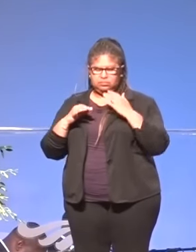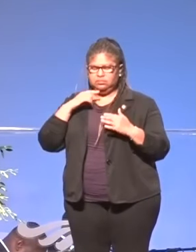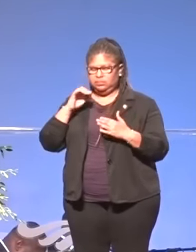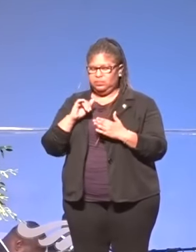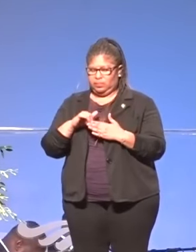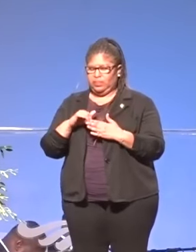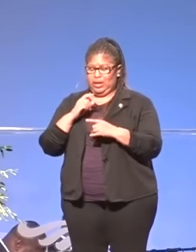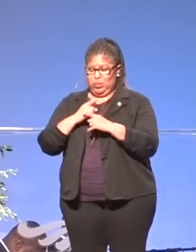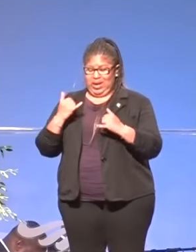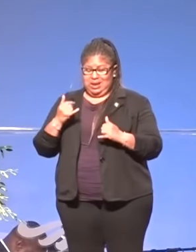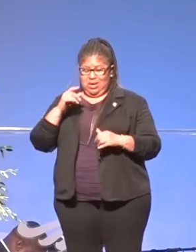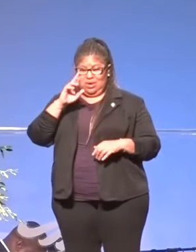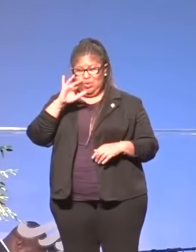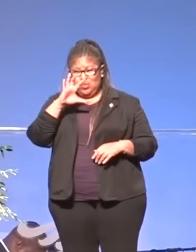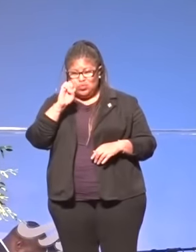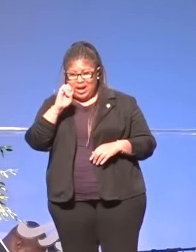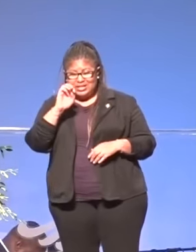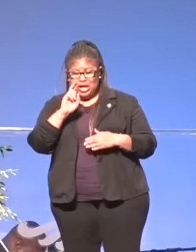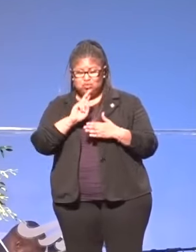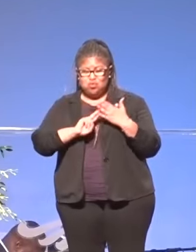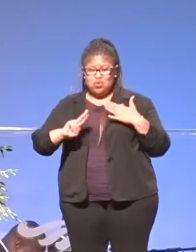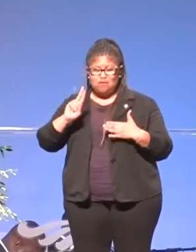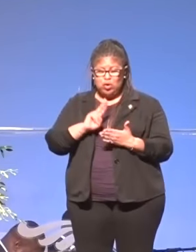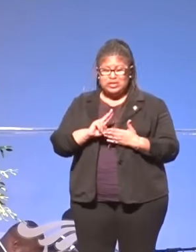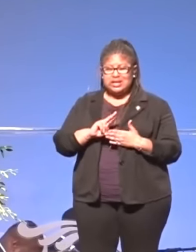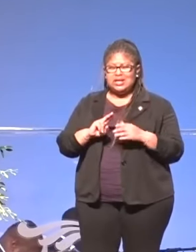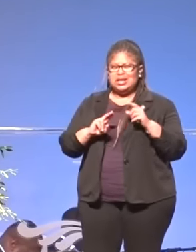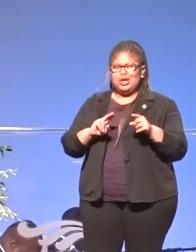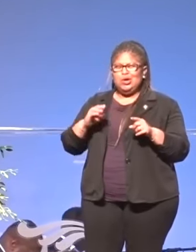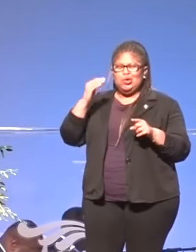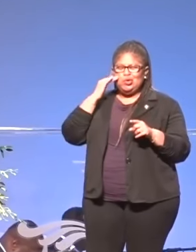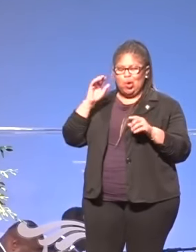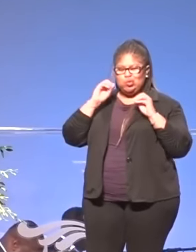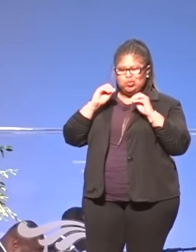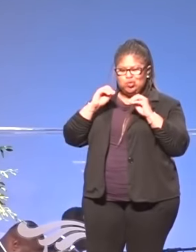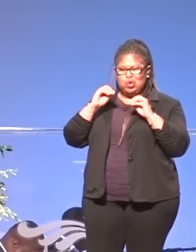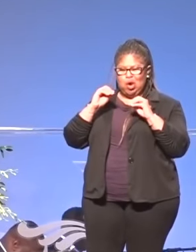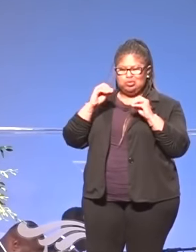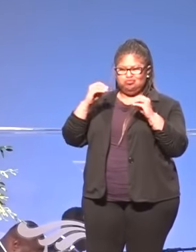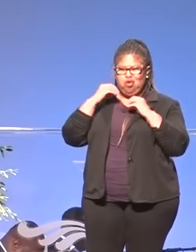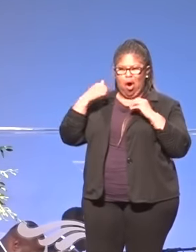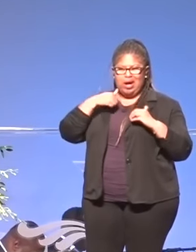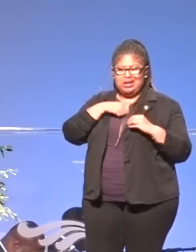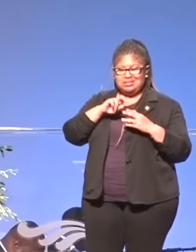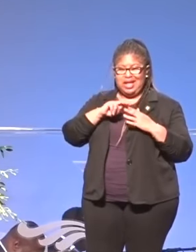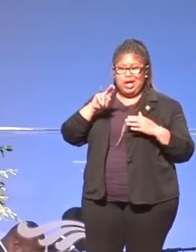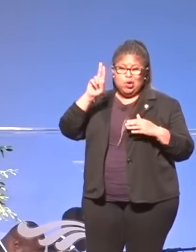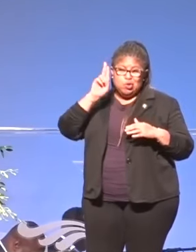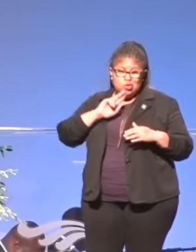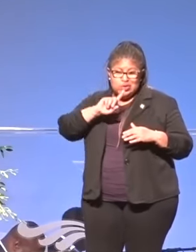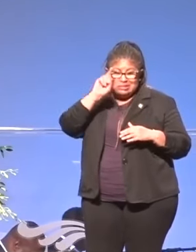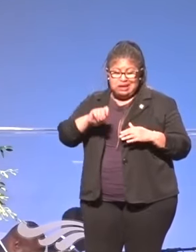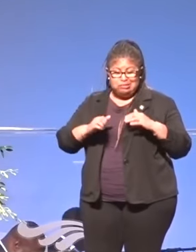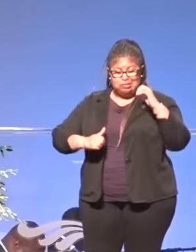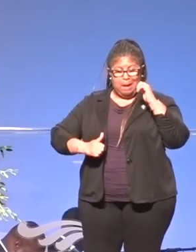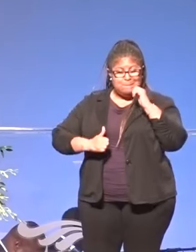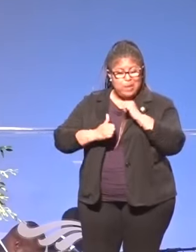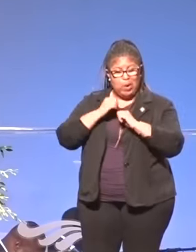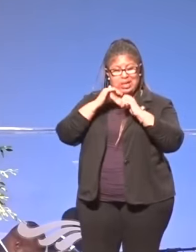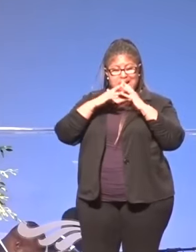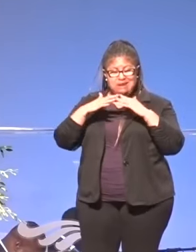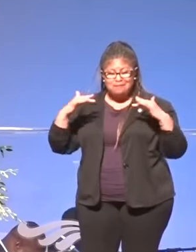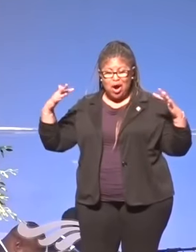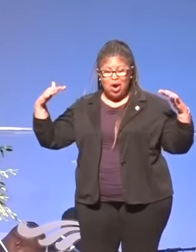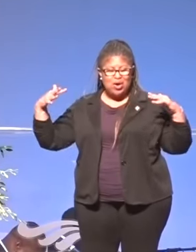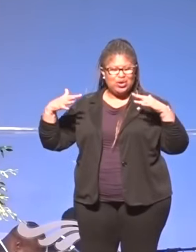at Rice University, has taught us that Houston, Texas is the most diverse city in America. Houston,